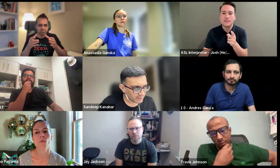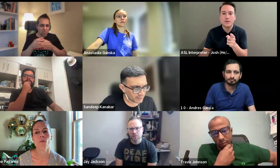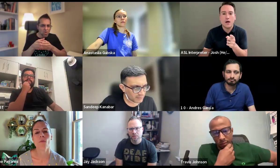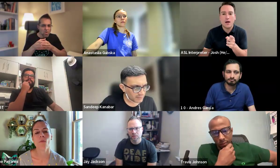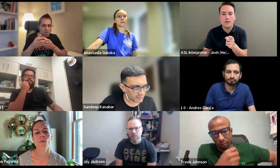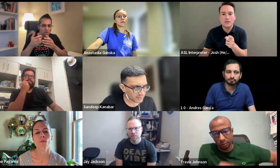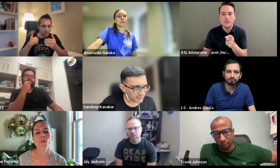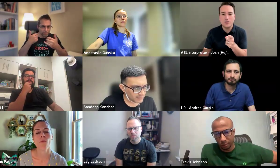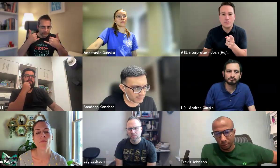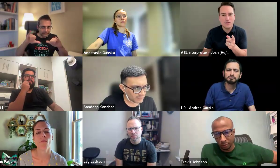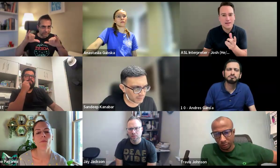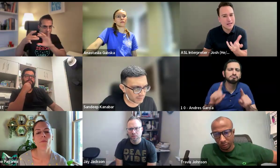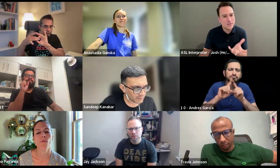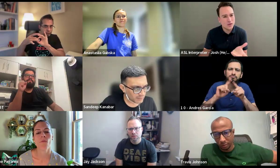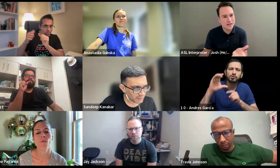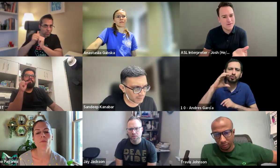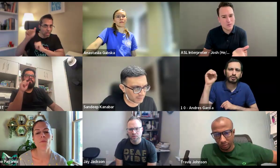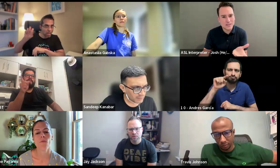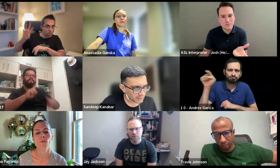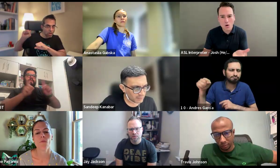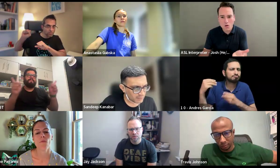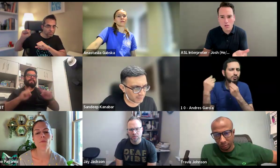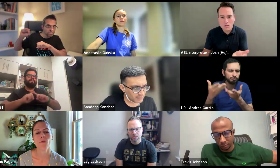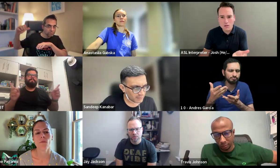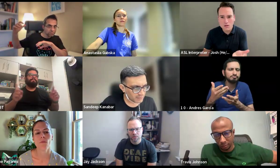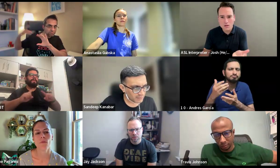This is Milad. Do you feel like that community event was small?